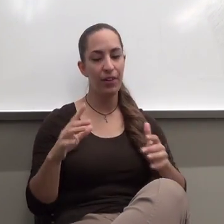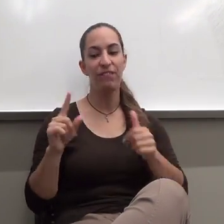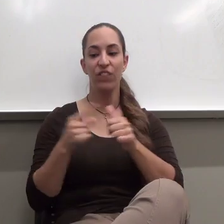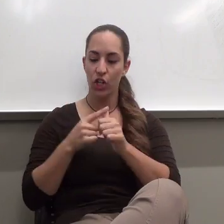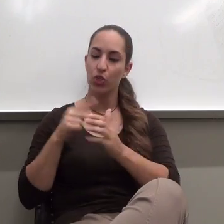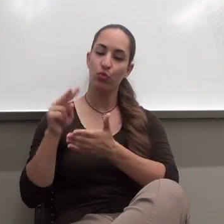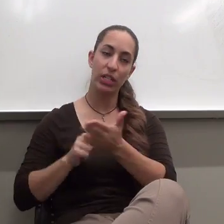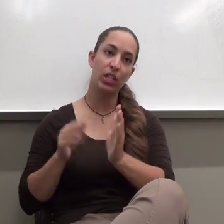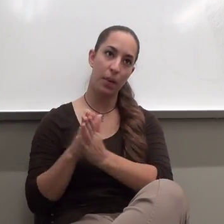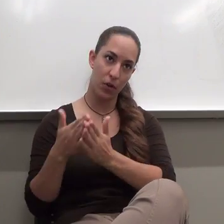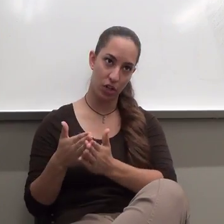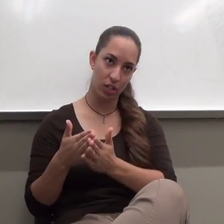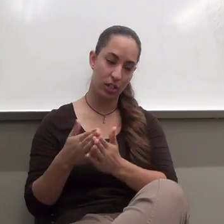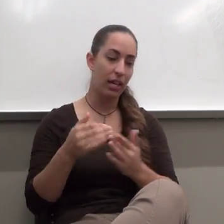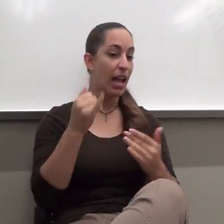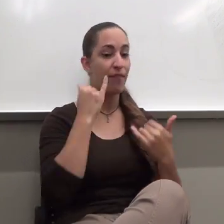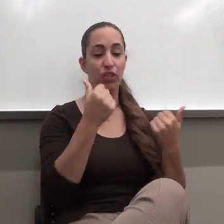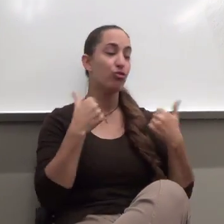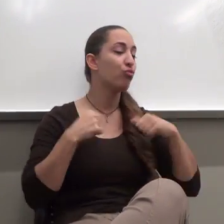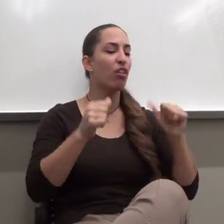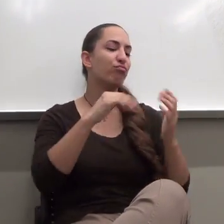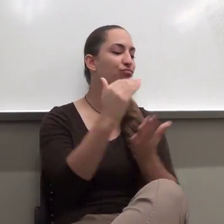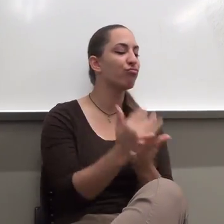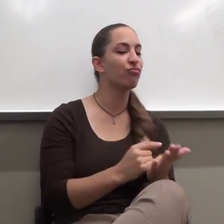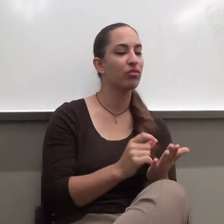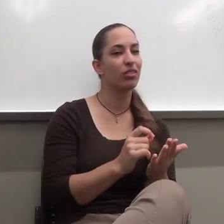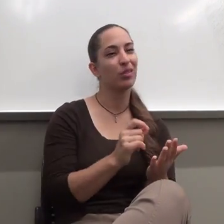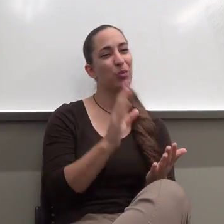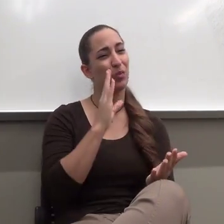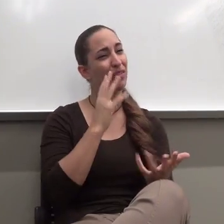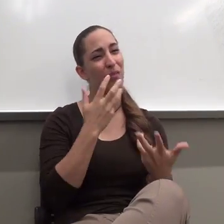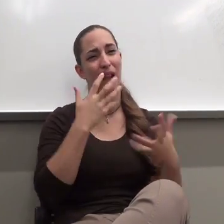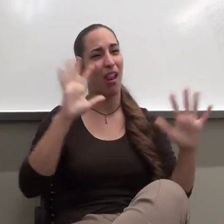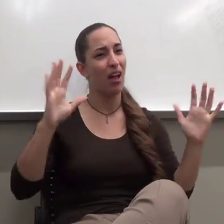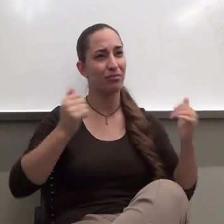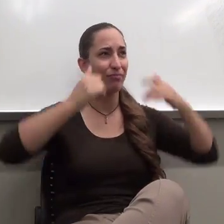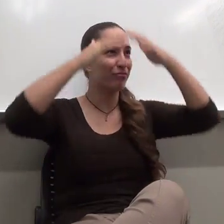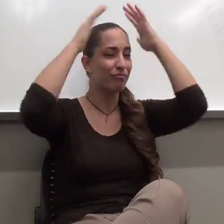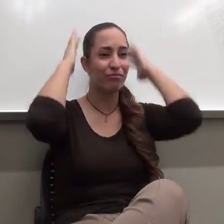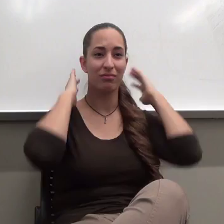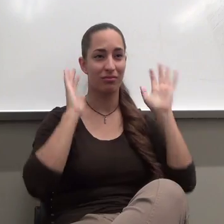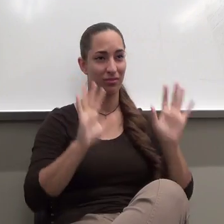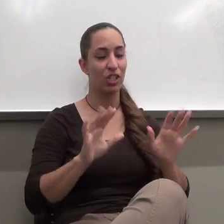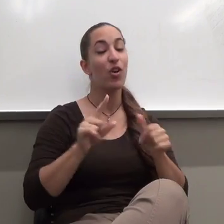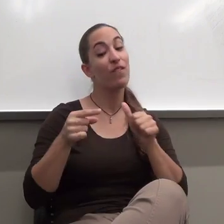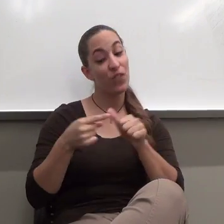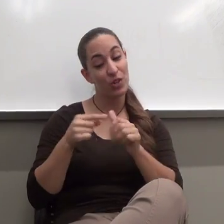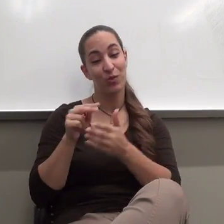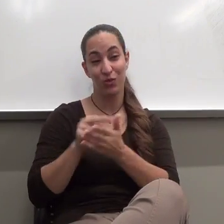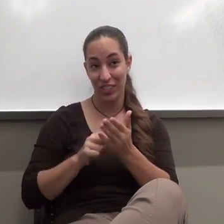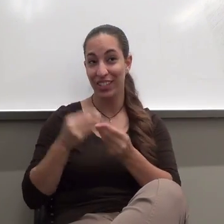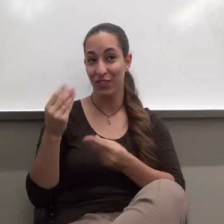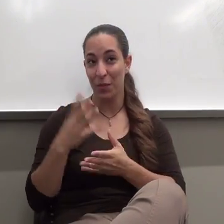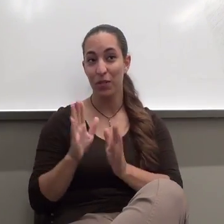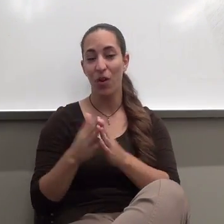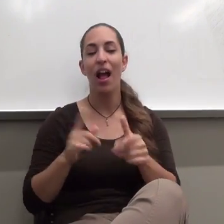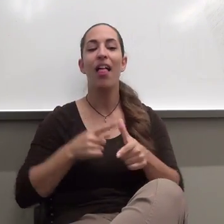You will be totally lost. Read the information in your book, then do this.